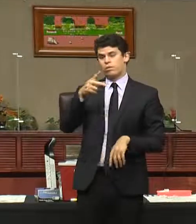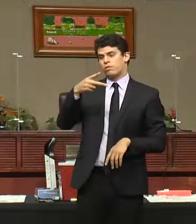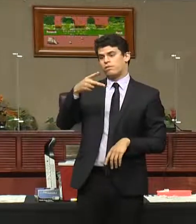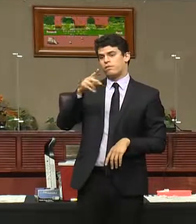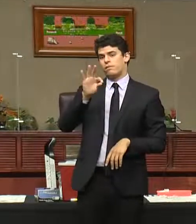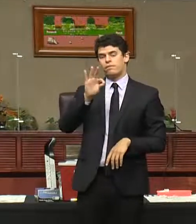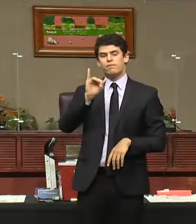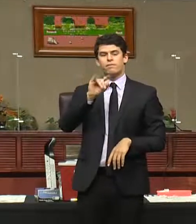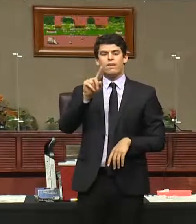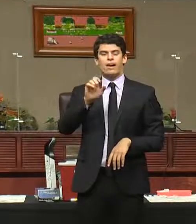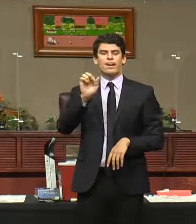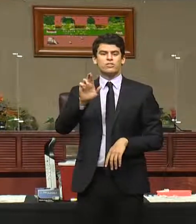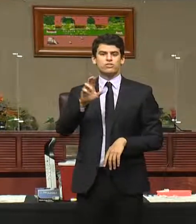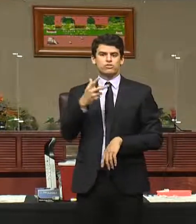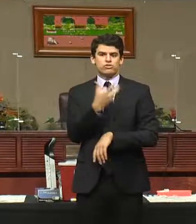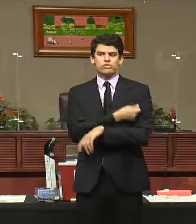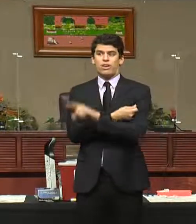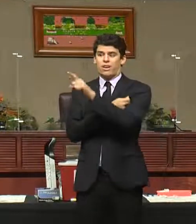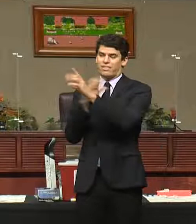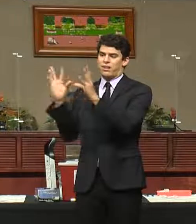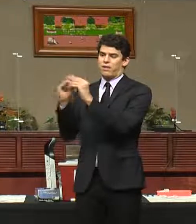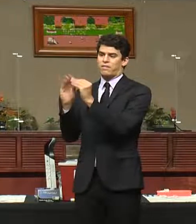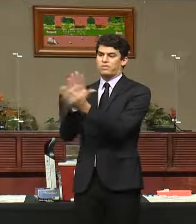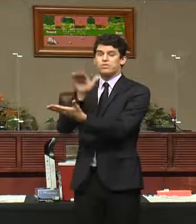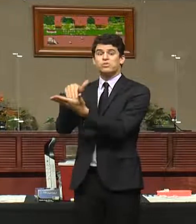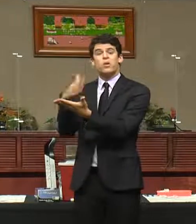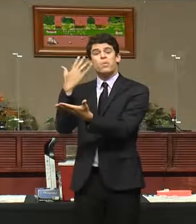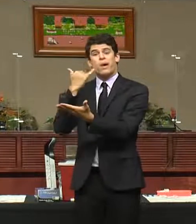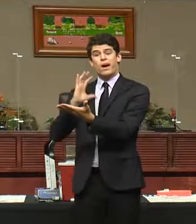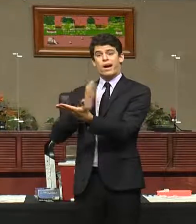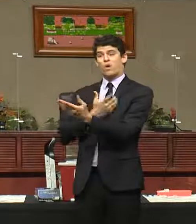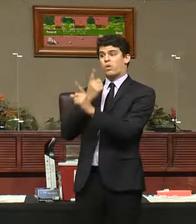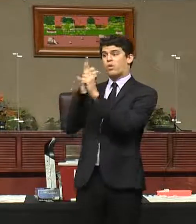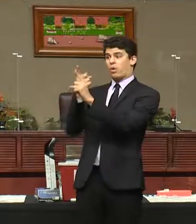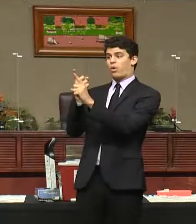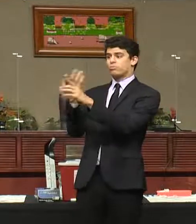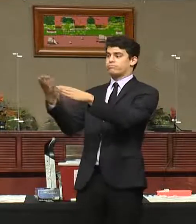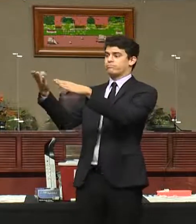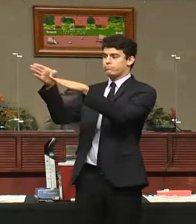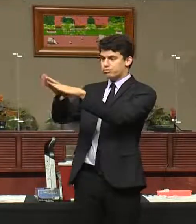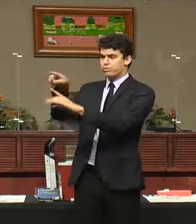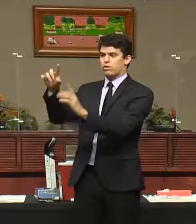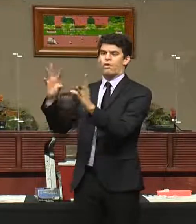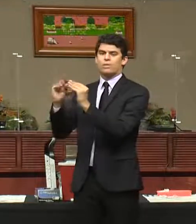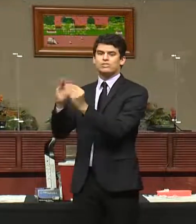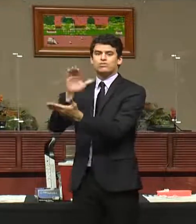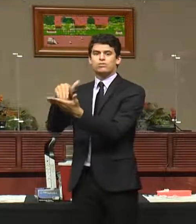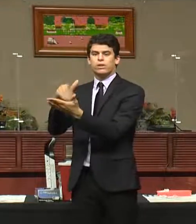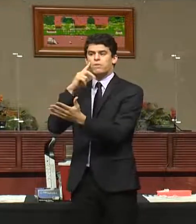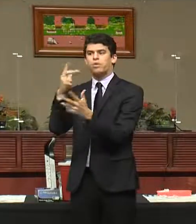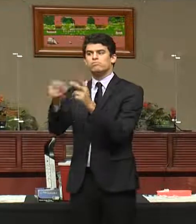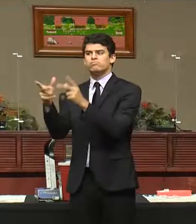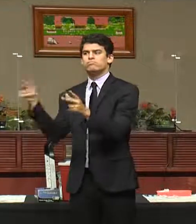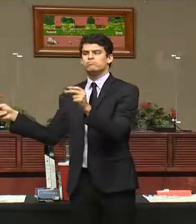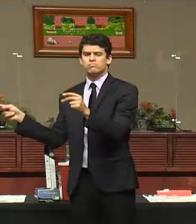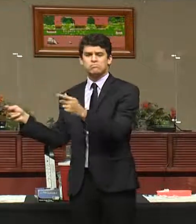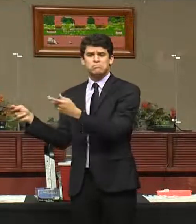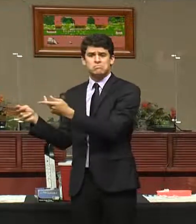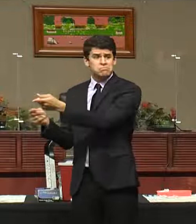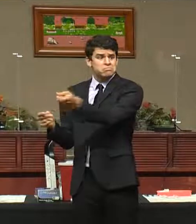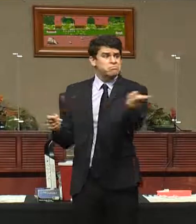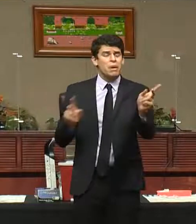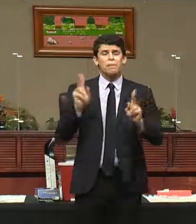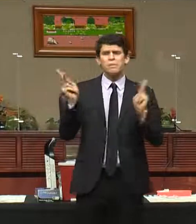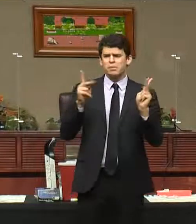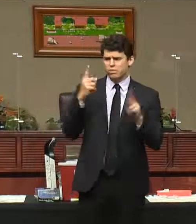to close down that site by the end of May. Why are we closing the site? It's kind of punished